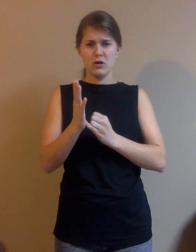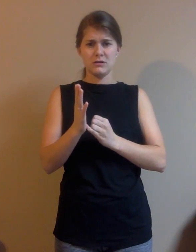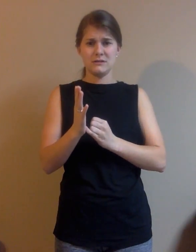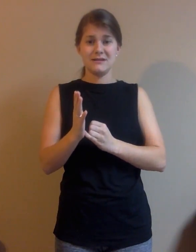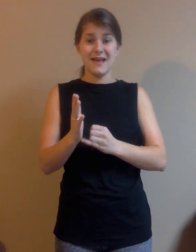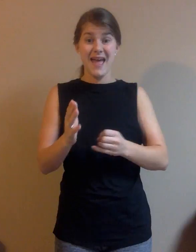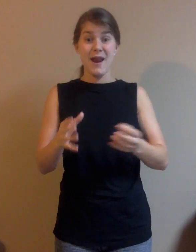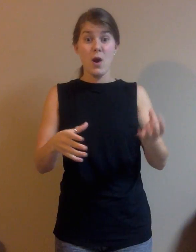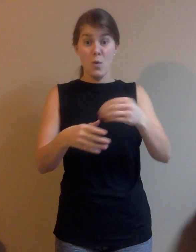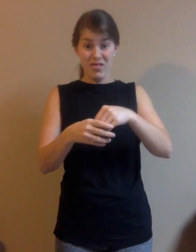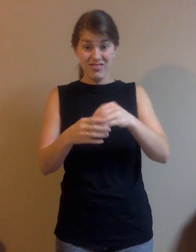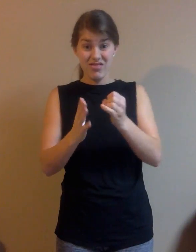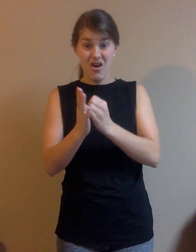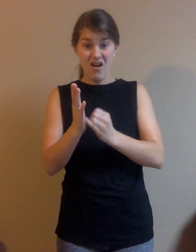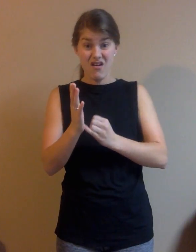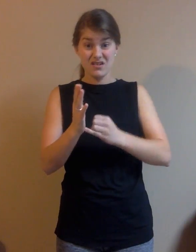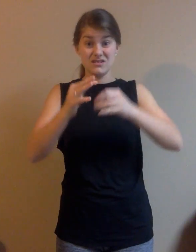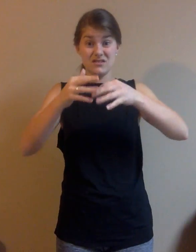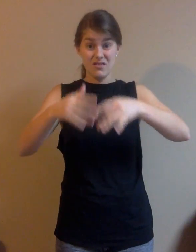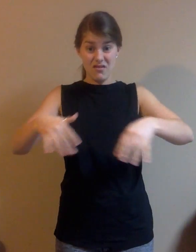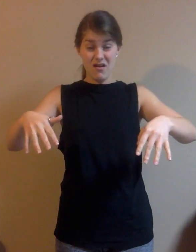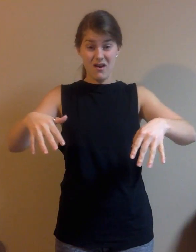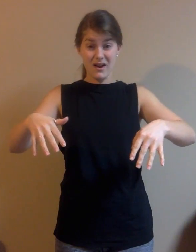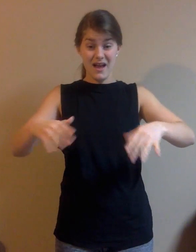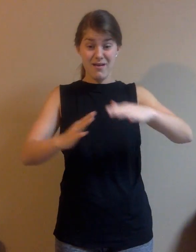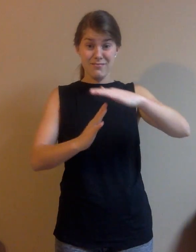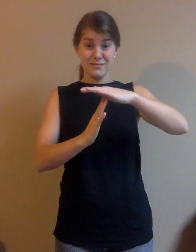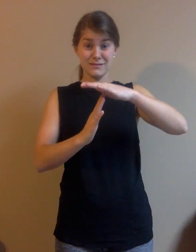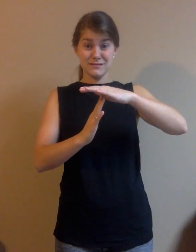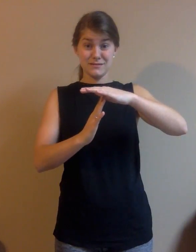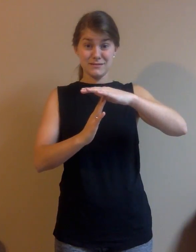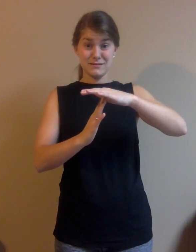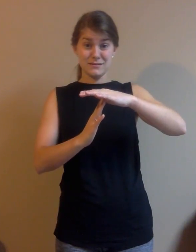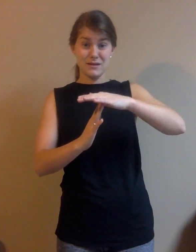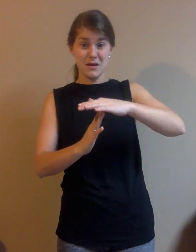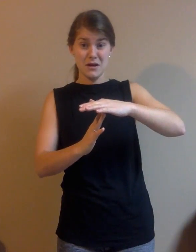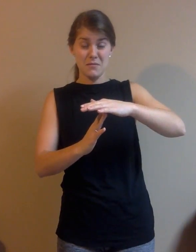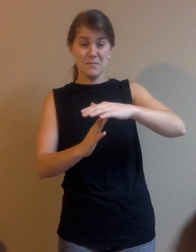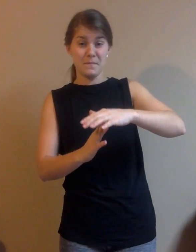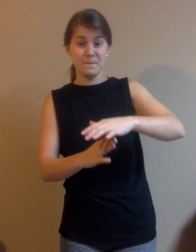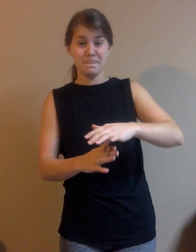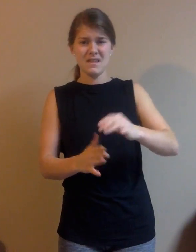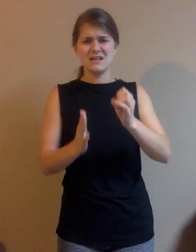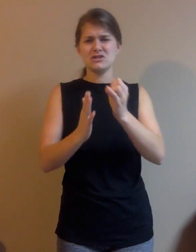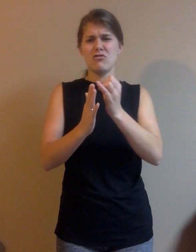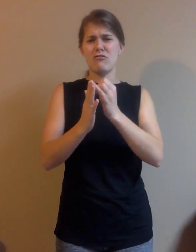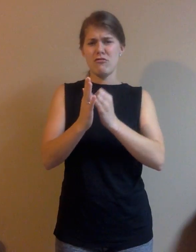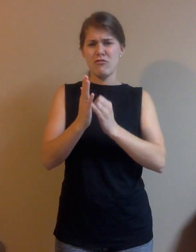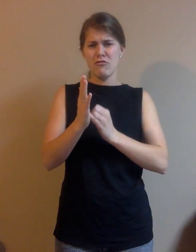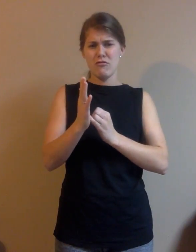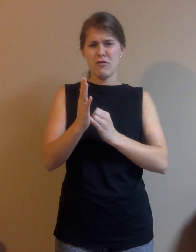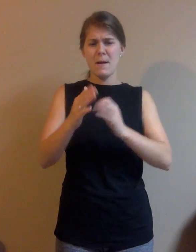higher status in schools than drama and dance. There isn't an education system on the planet that teaches dance every day to children the way we teach them